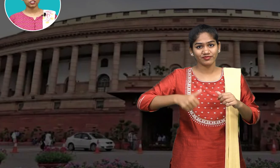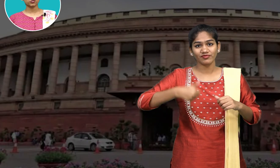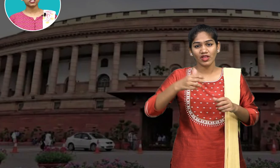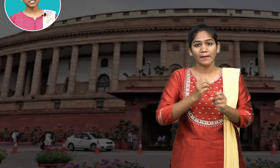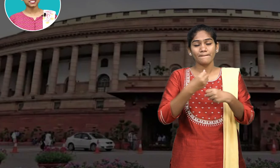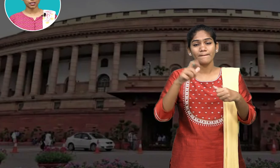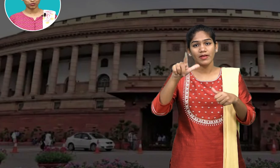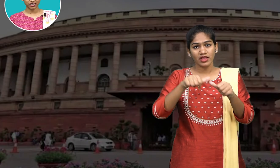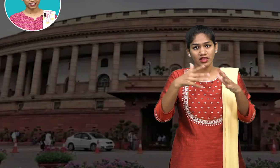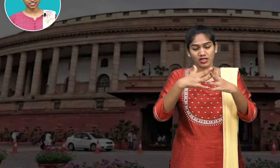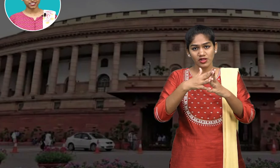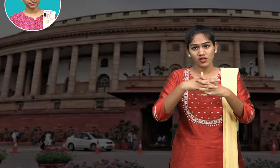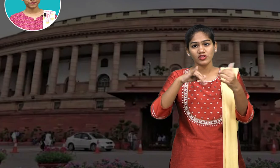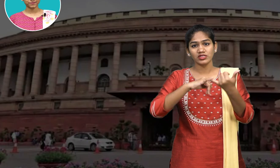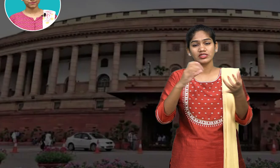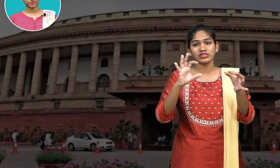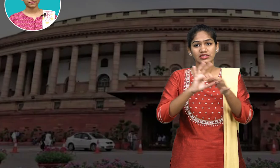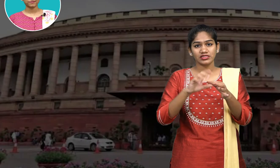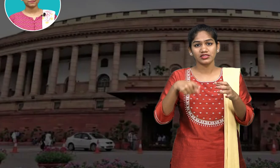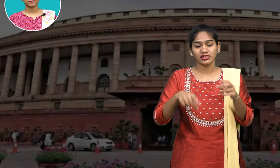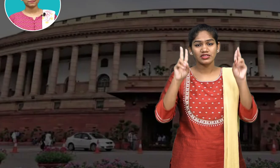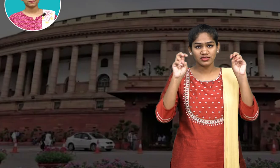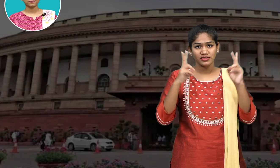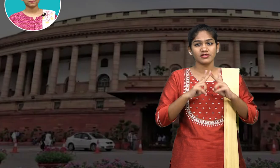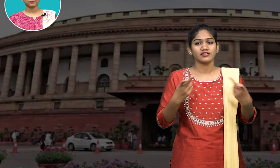relating to these subjects.